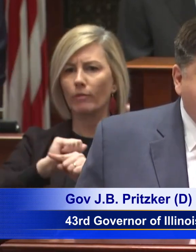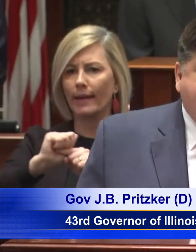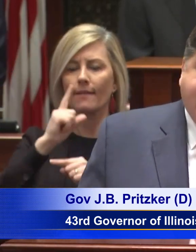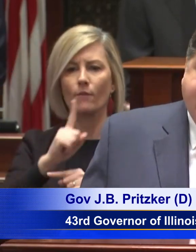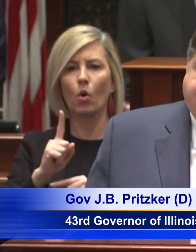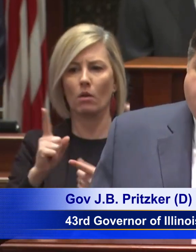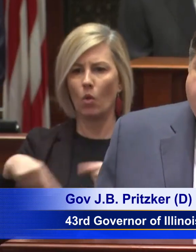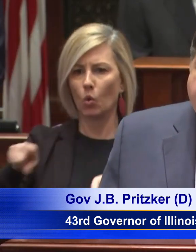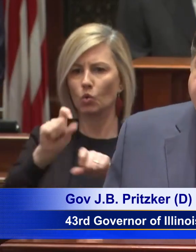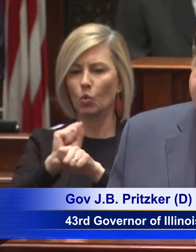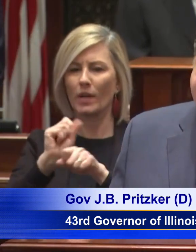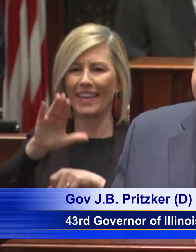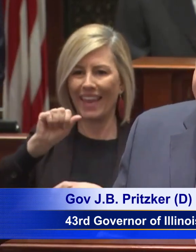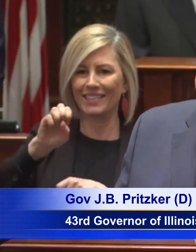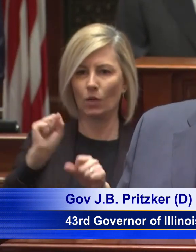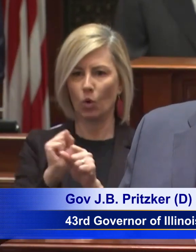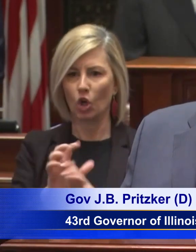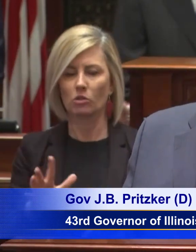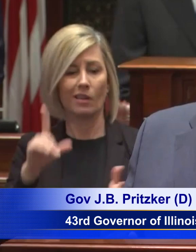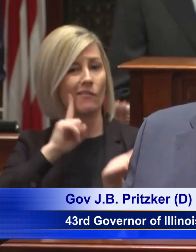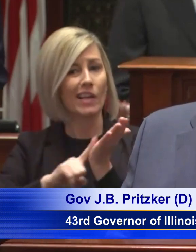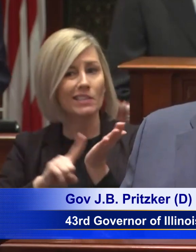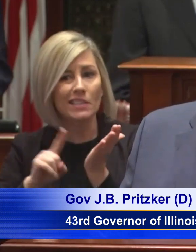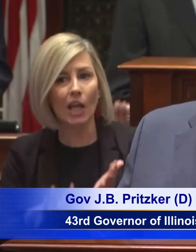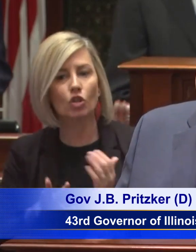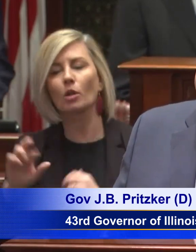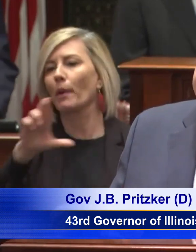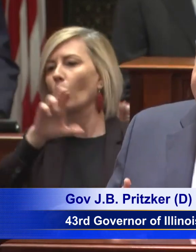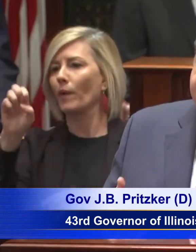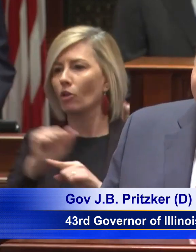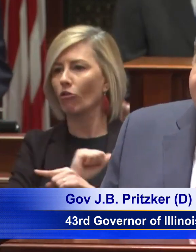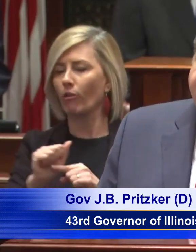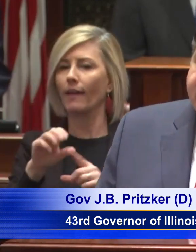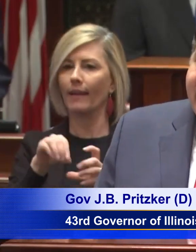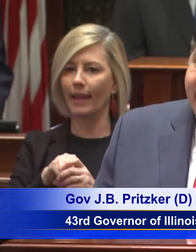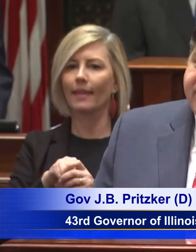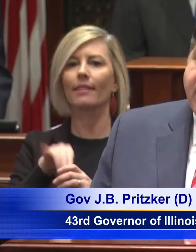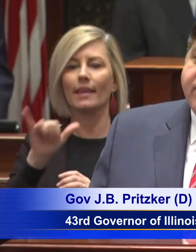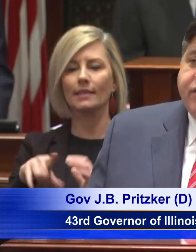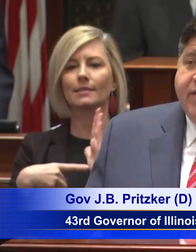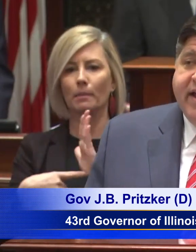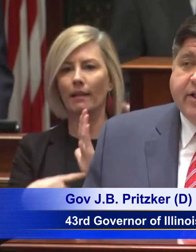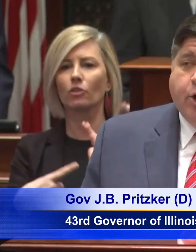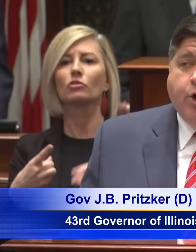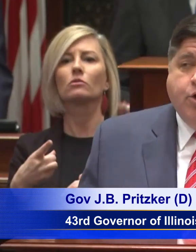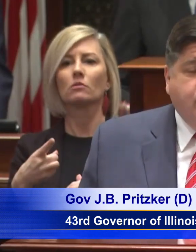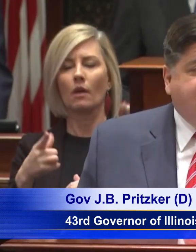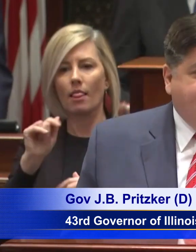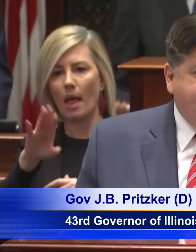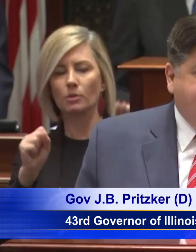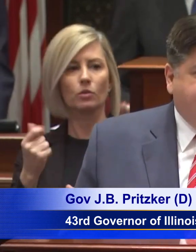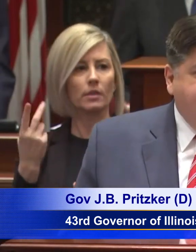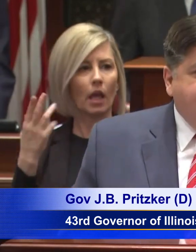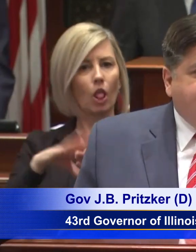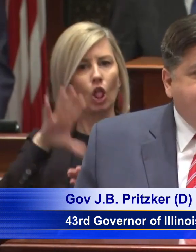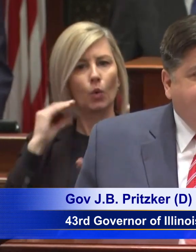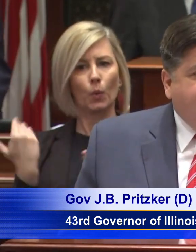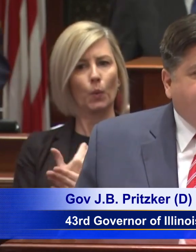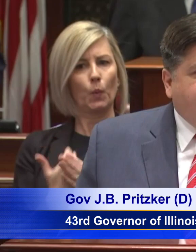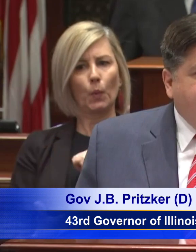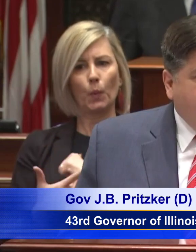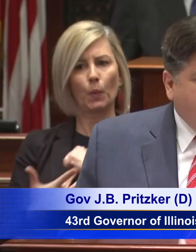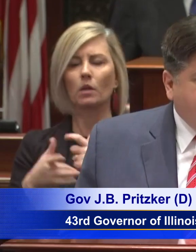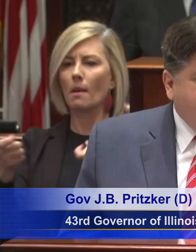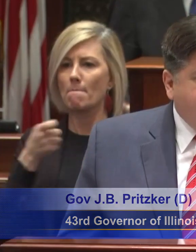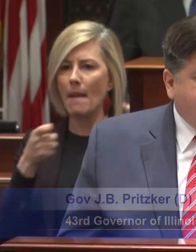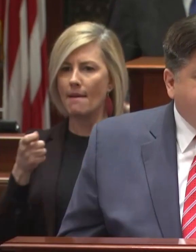workers. Caseworkers and investigators are being retrained in these simulation labs so they can learn new techniques to